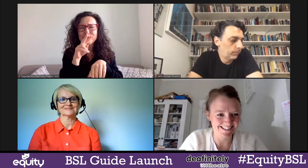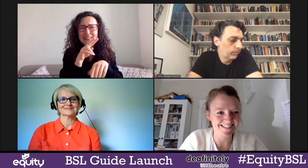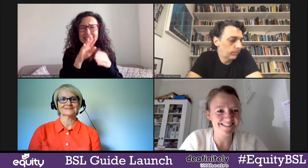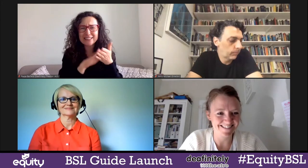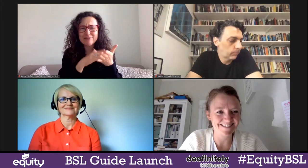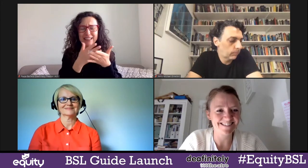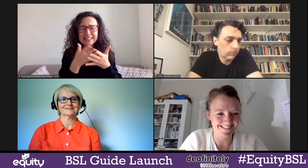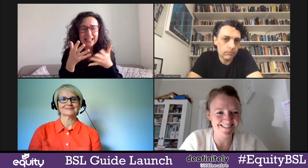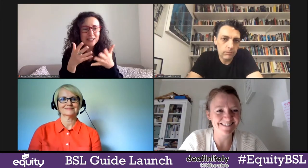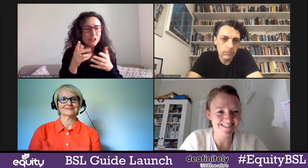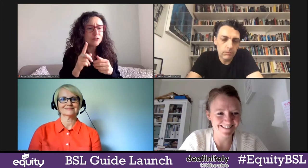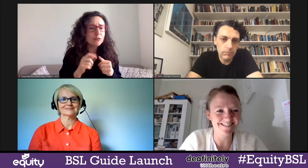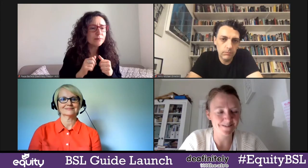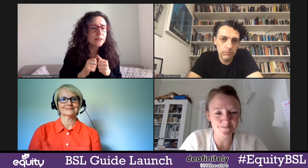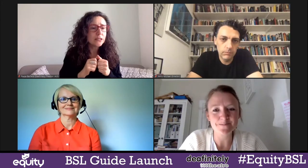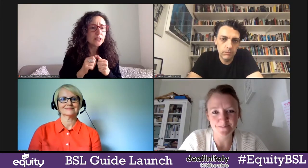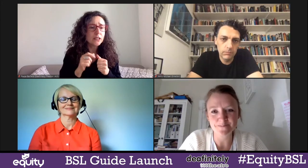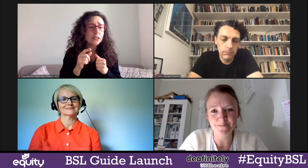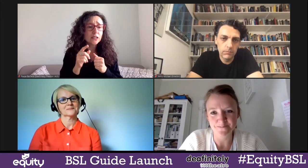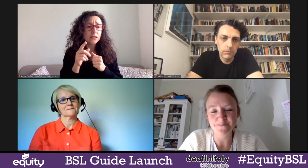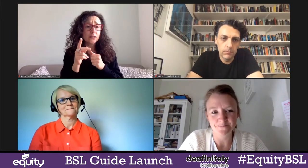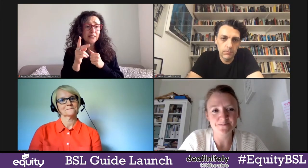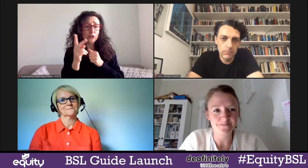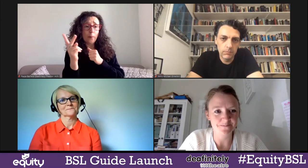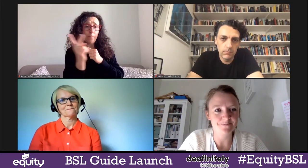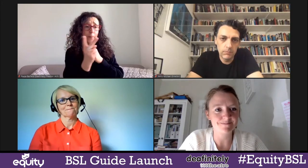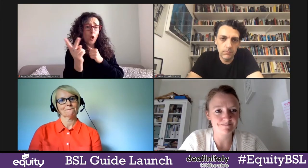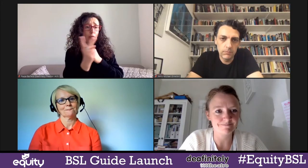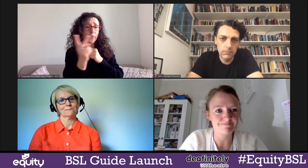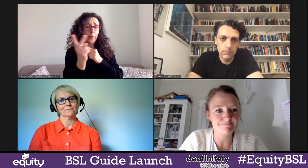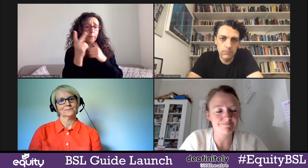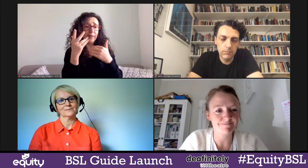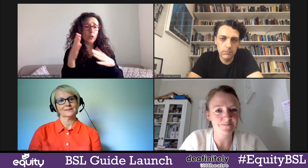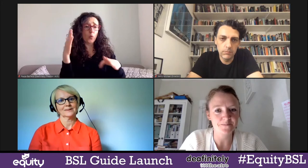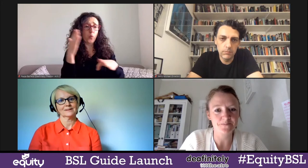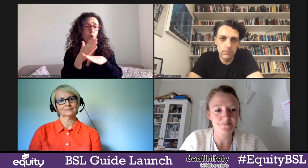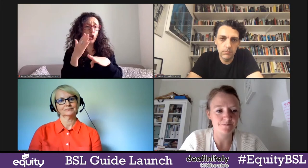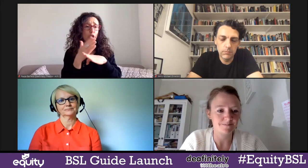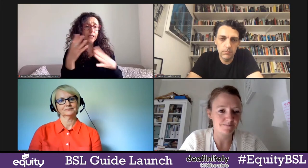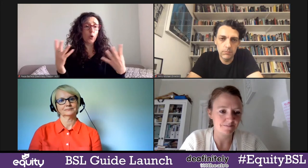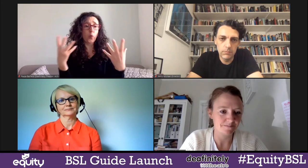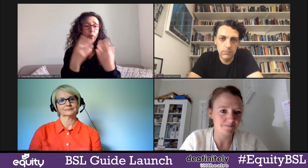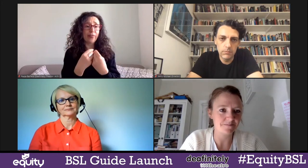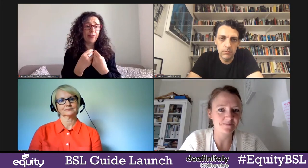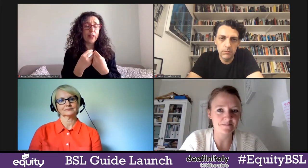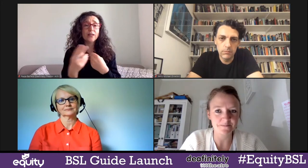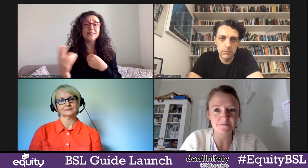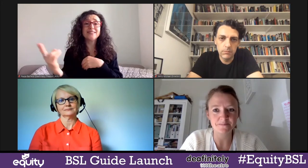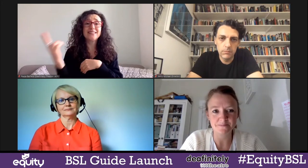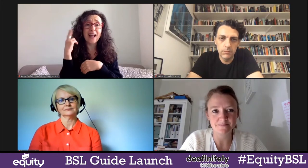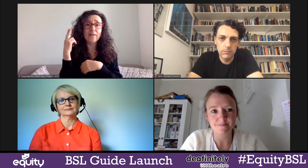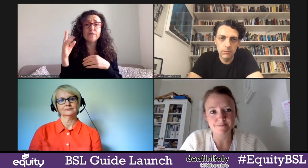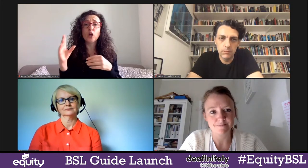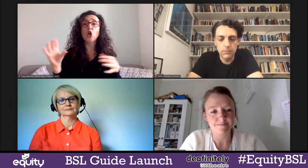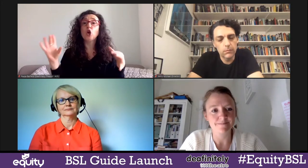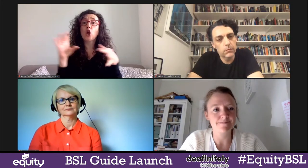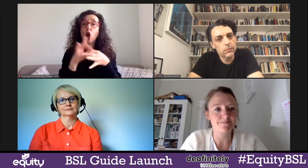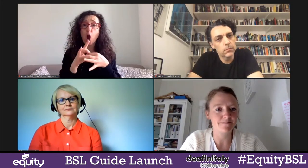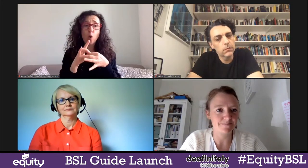just need some time to read and translate that in my mind, so forgive my momentary pause. I know that both of